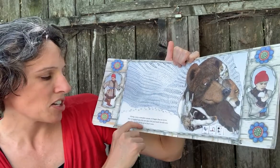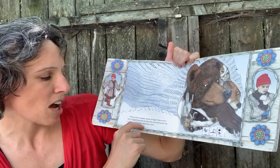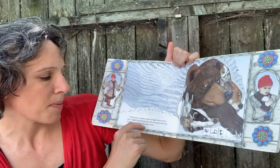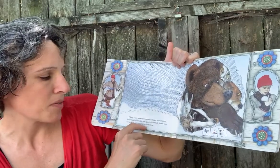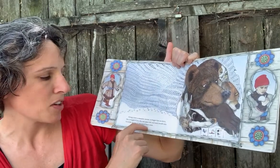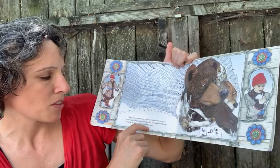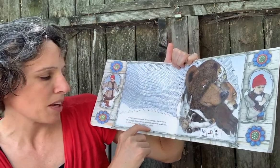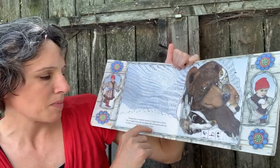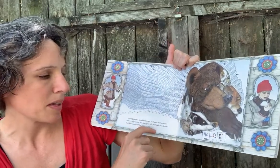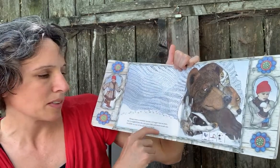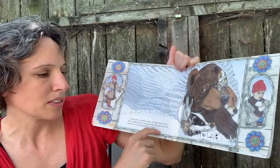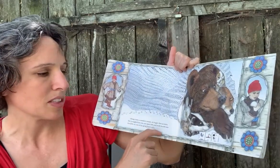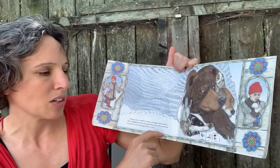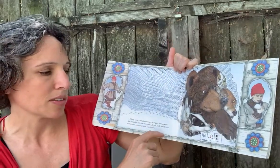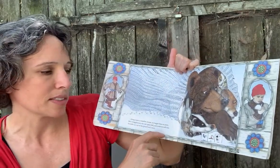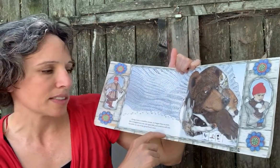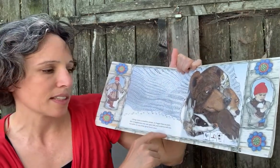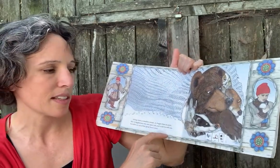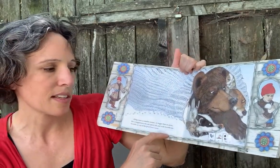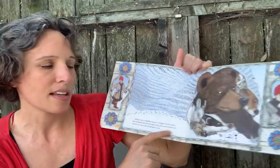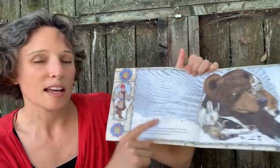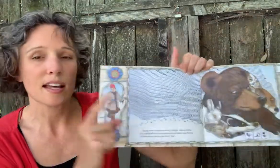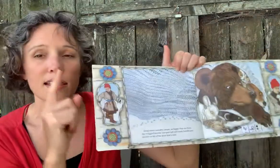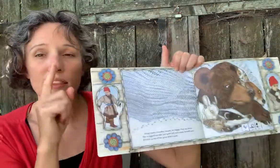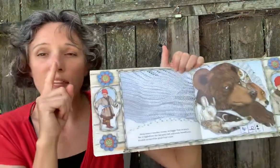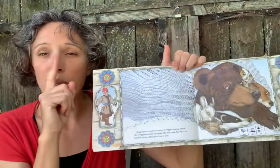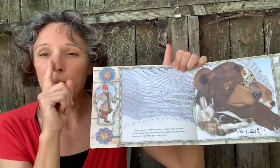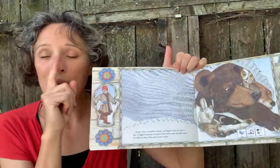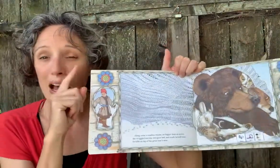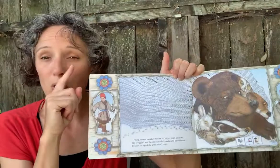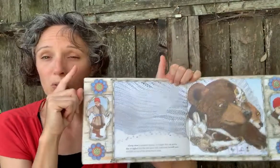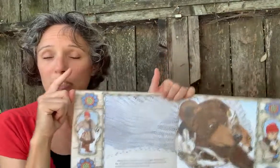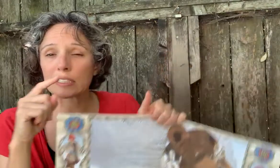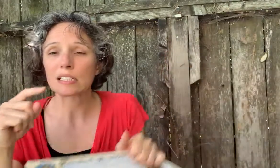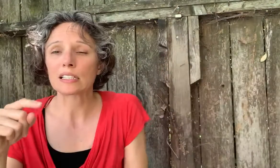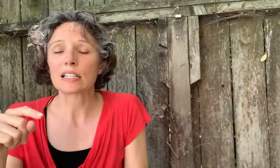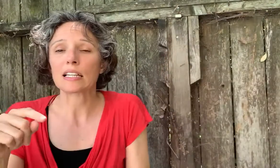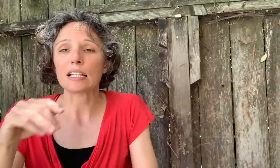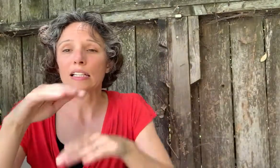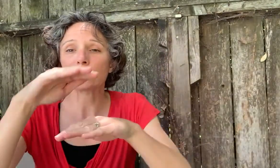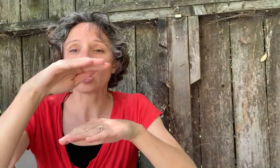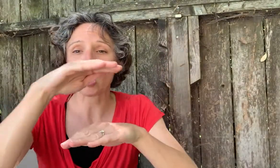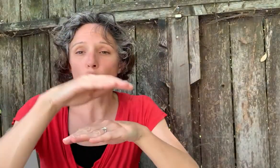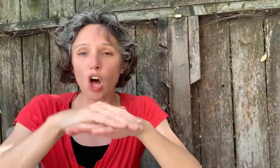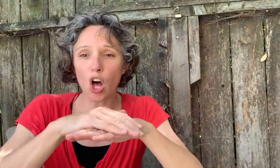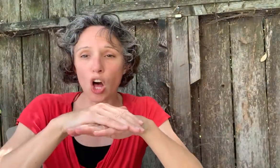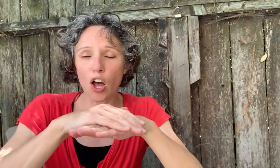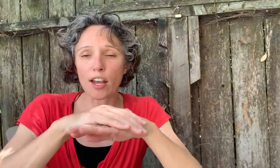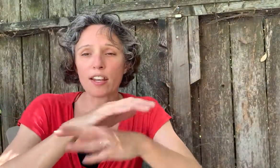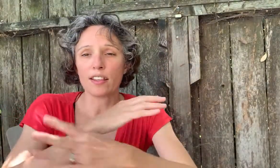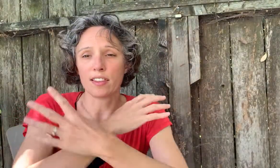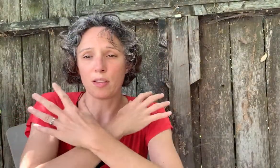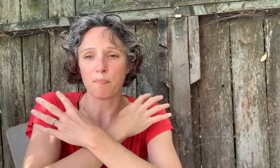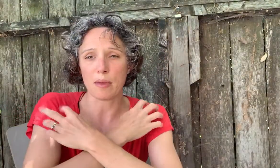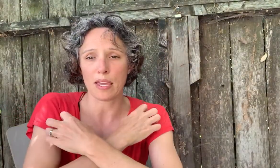top of the great bear's nose. The mouse is on the